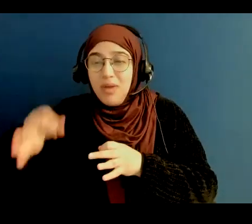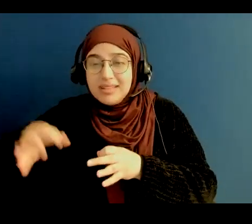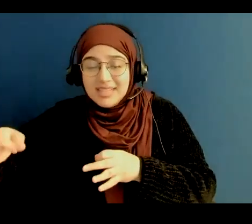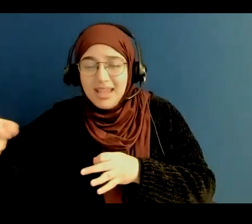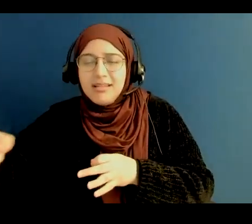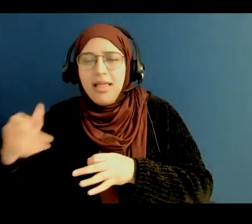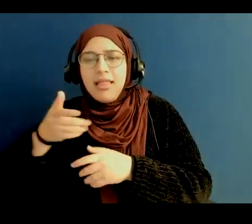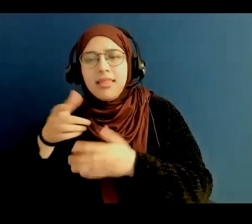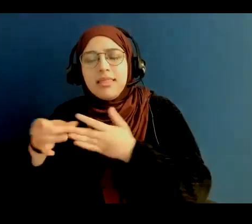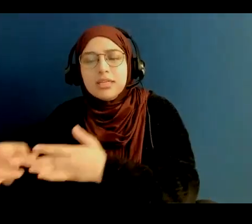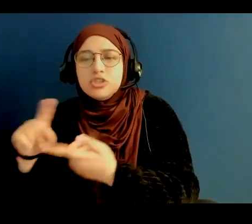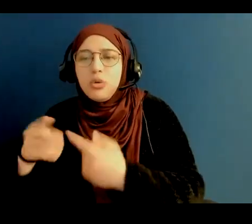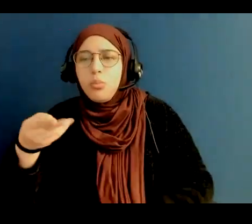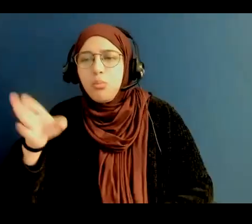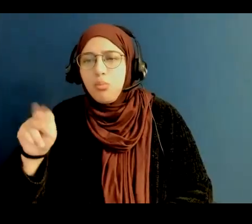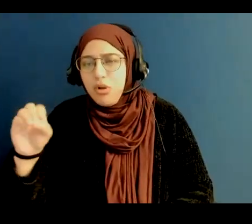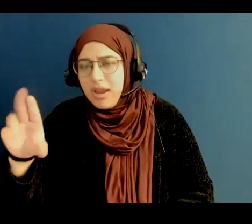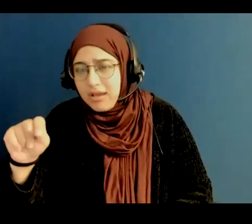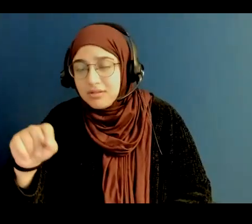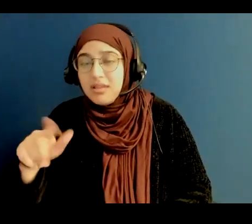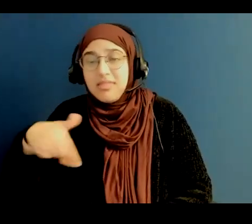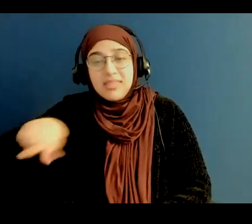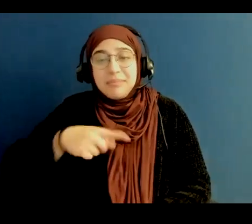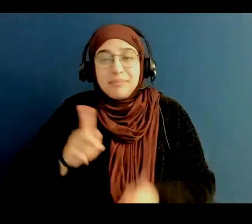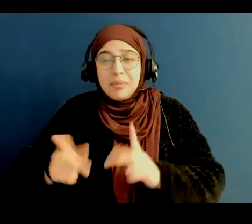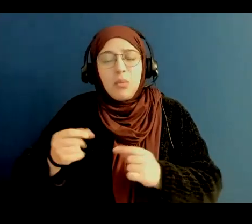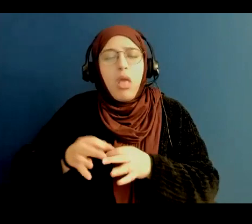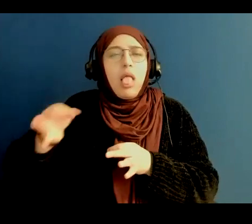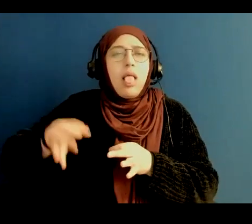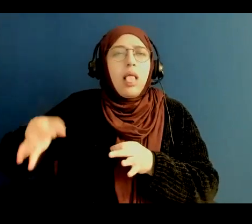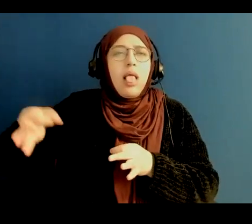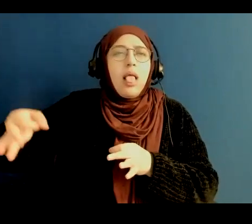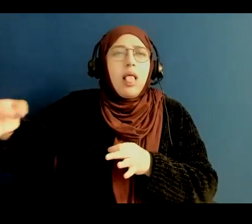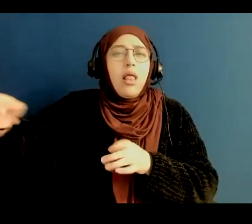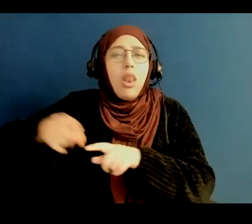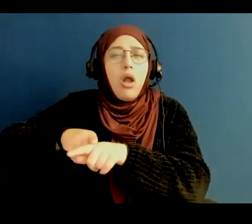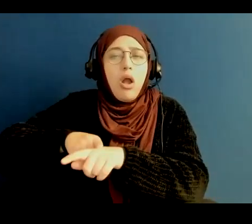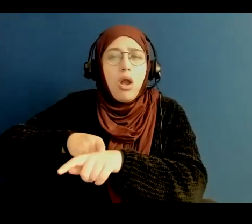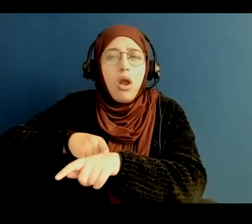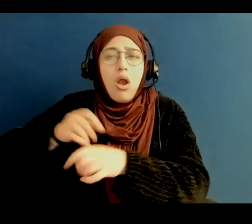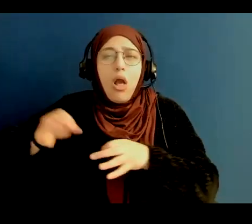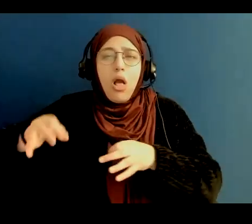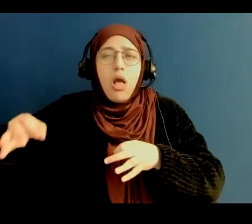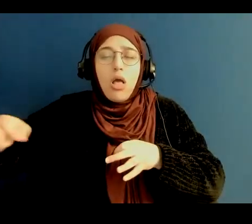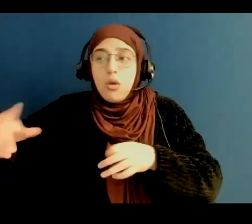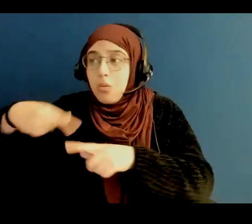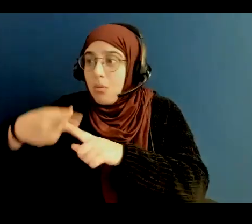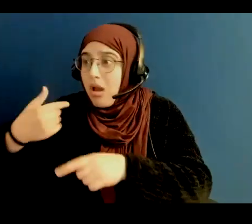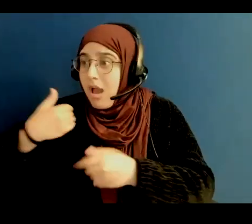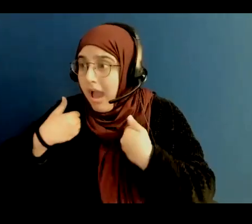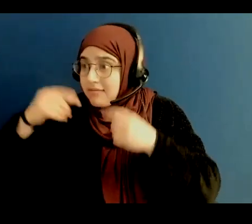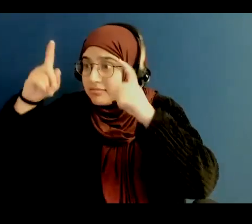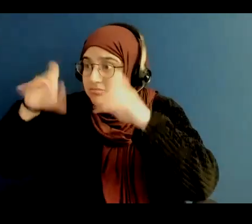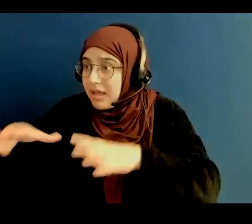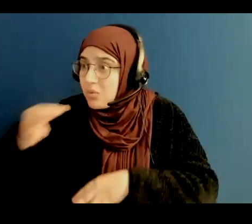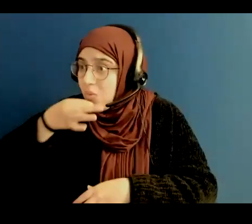because they've procrastinated so long that when they have an exam or they have something coming up, they have to cram and do